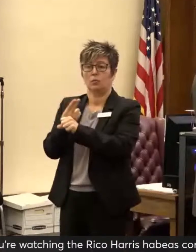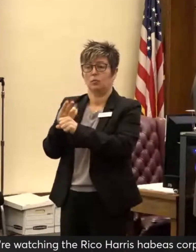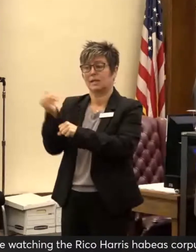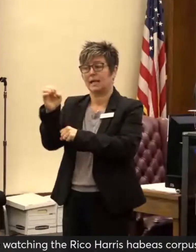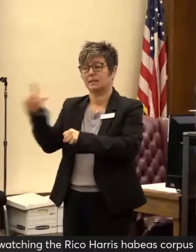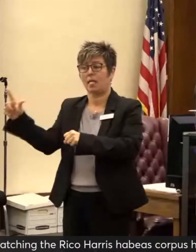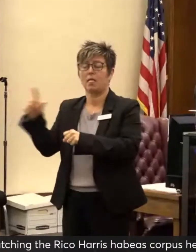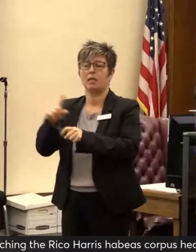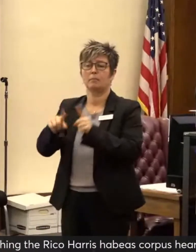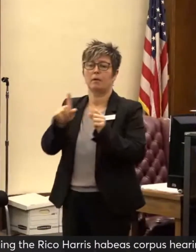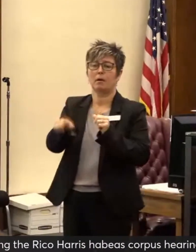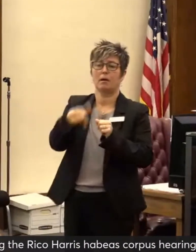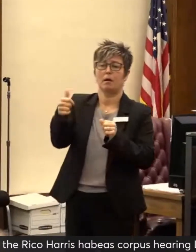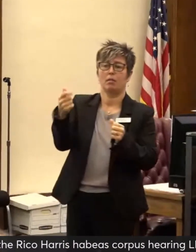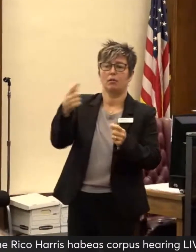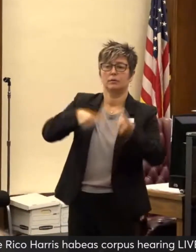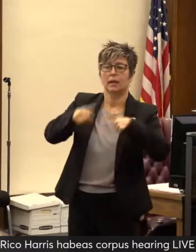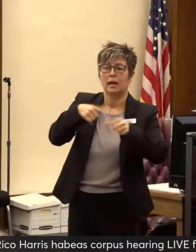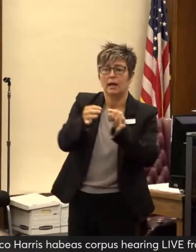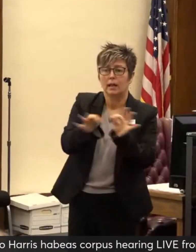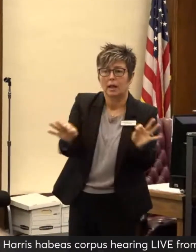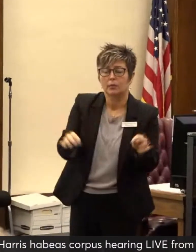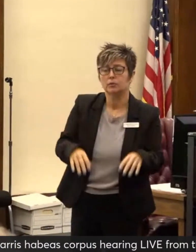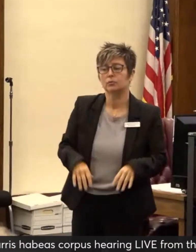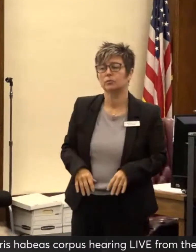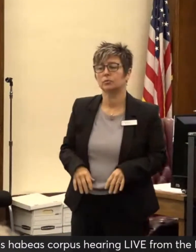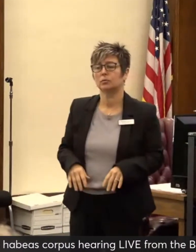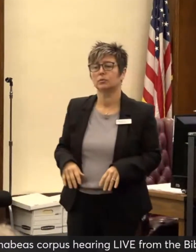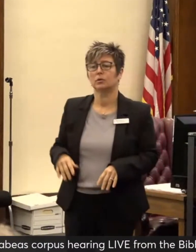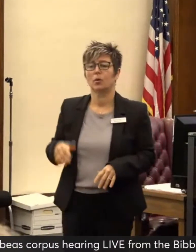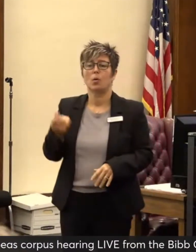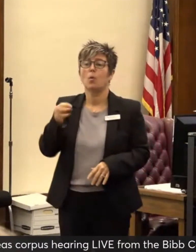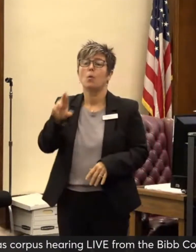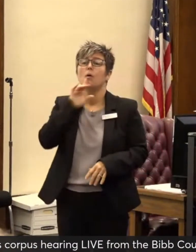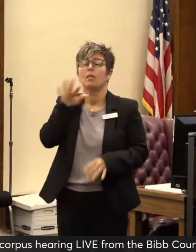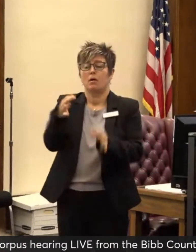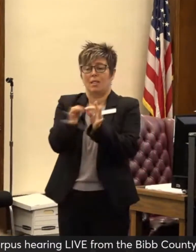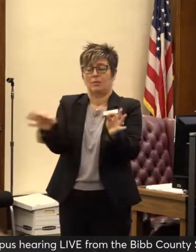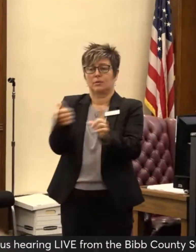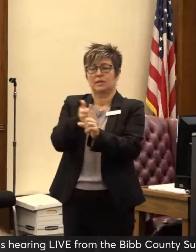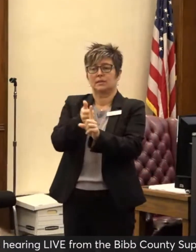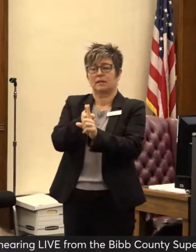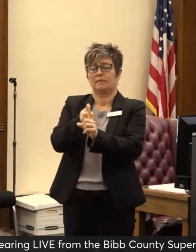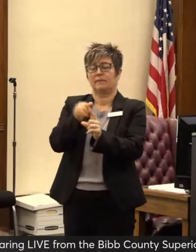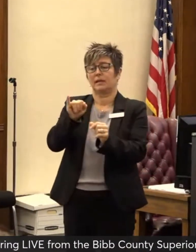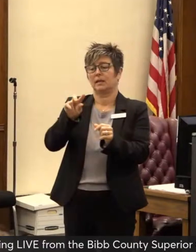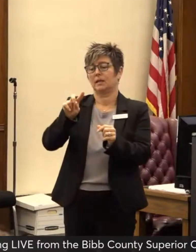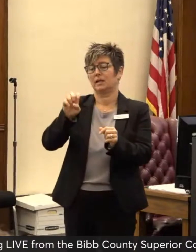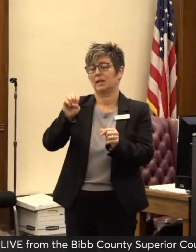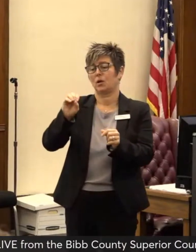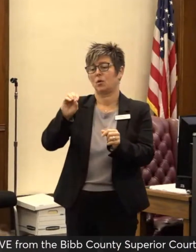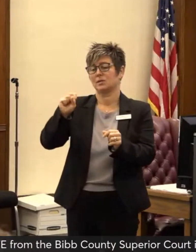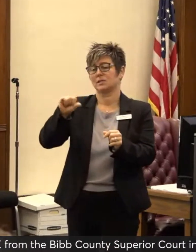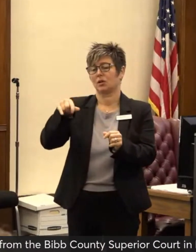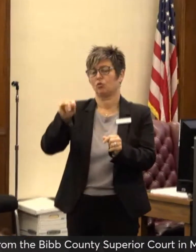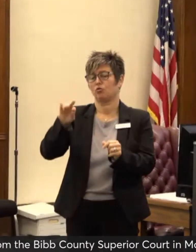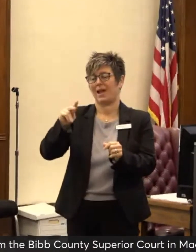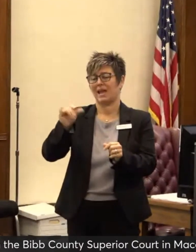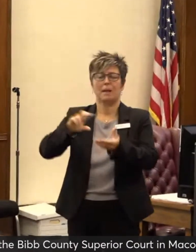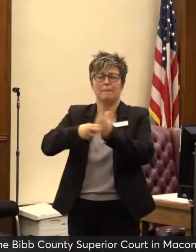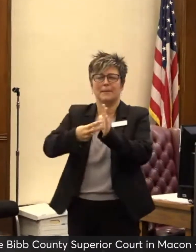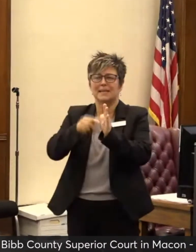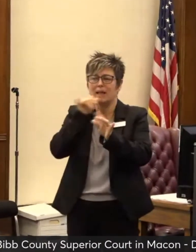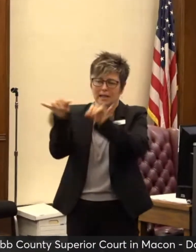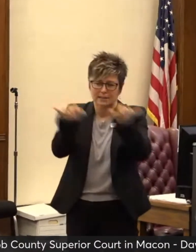with them. Or their language is just, we call idiosyncratic, some sort of form of non-American